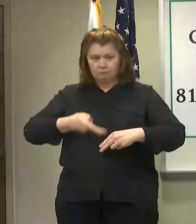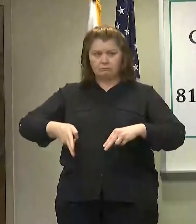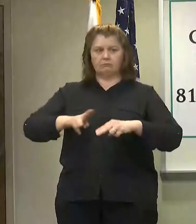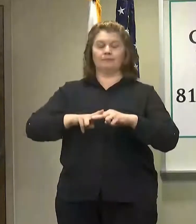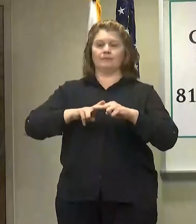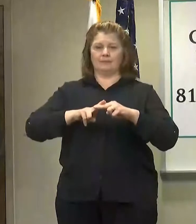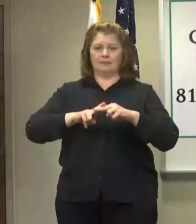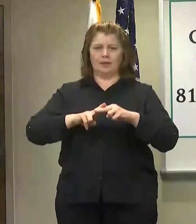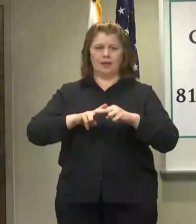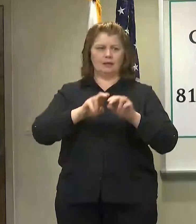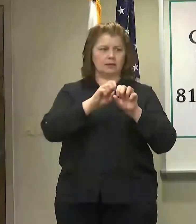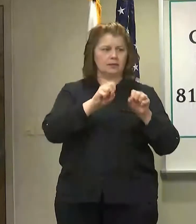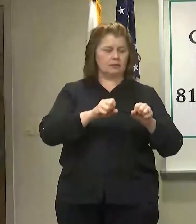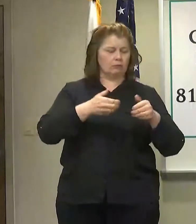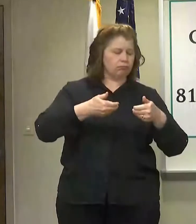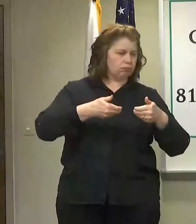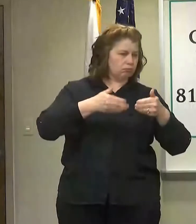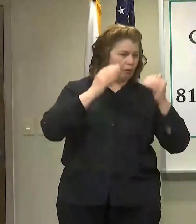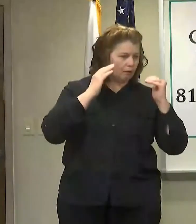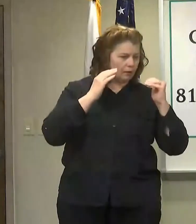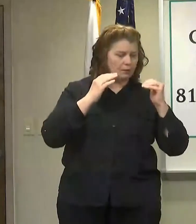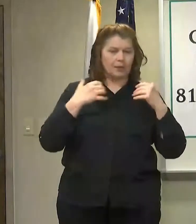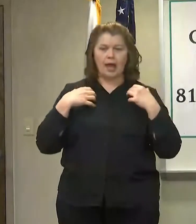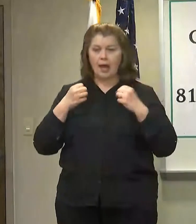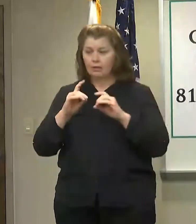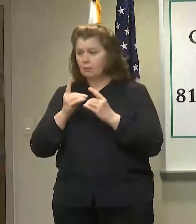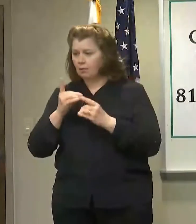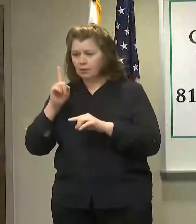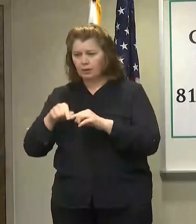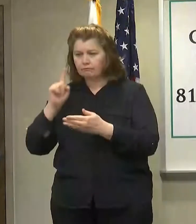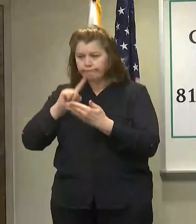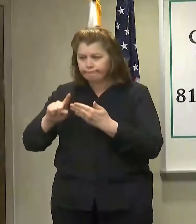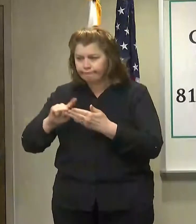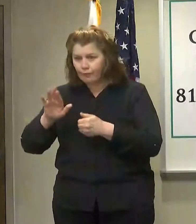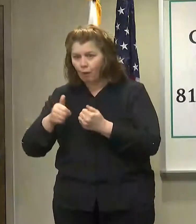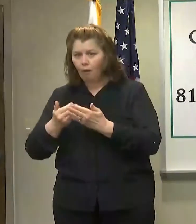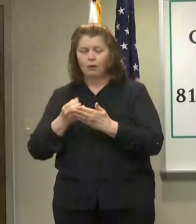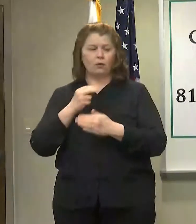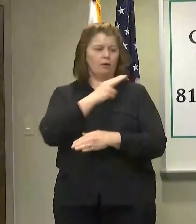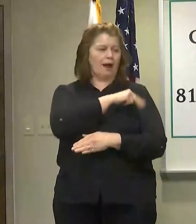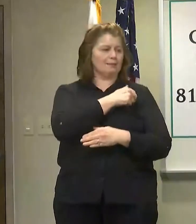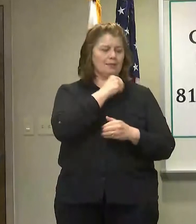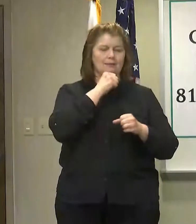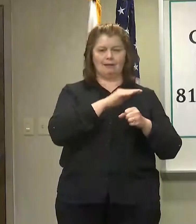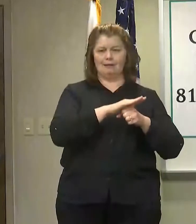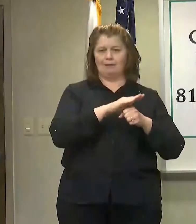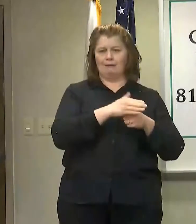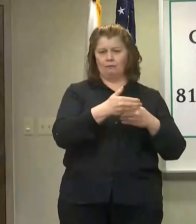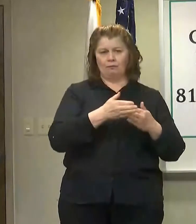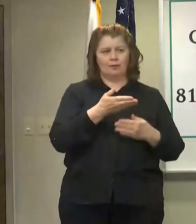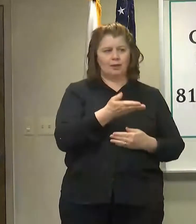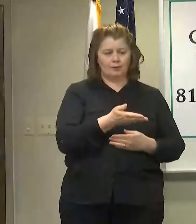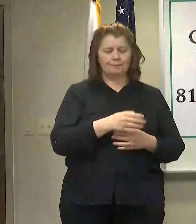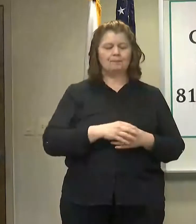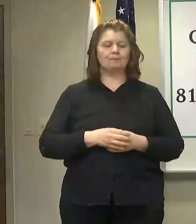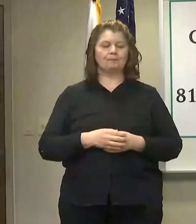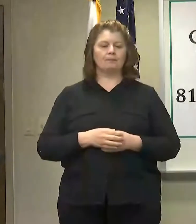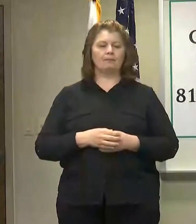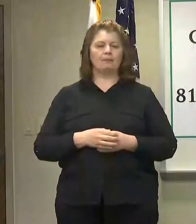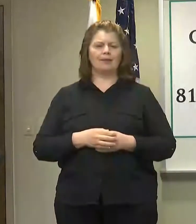it's the hospital or whether it's the health department being able to monitor. Then the other point was the testing. We've been talking